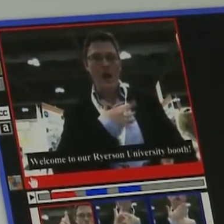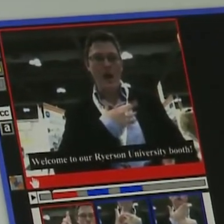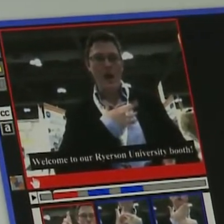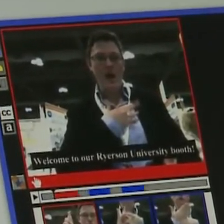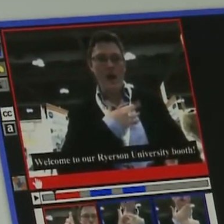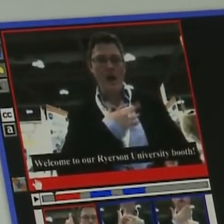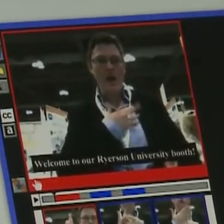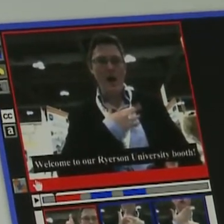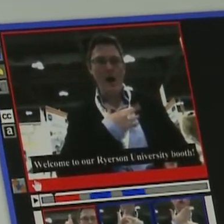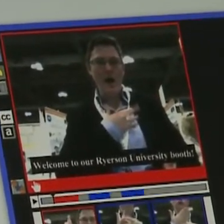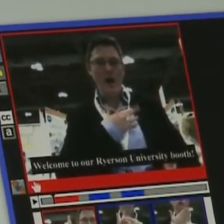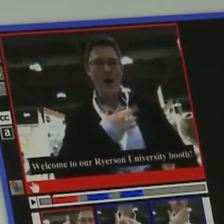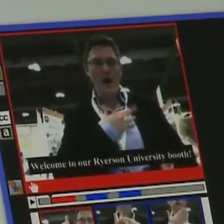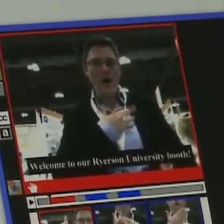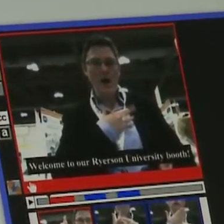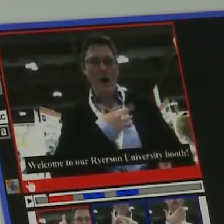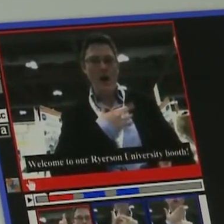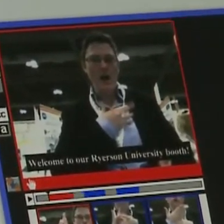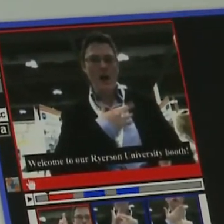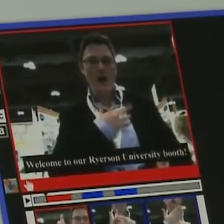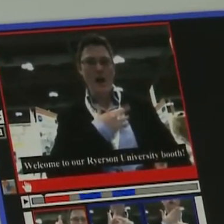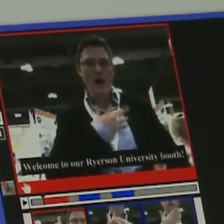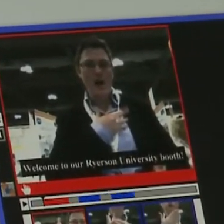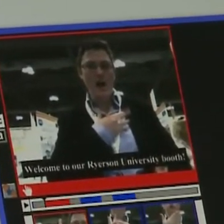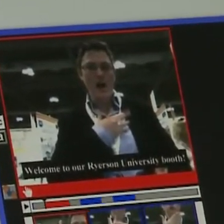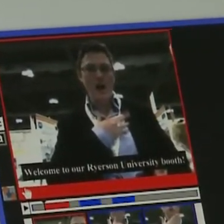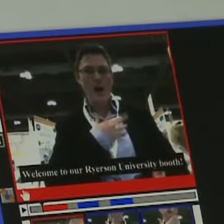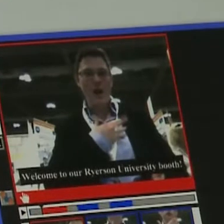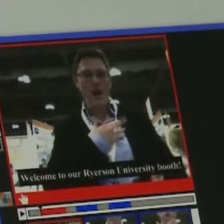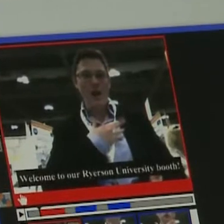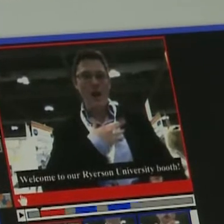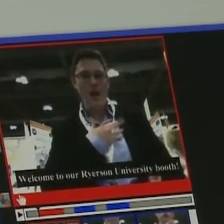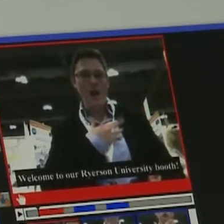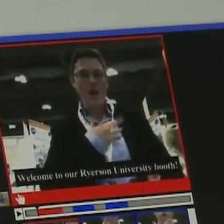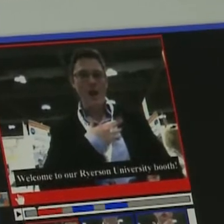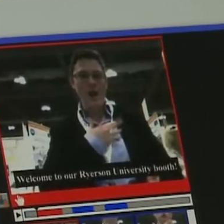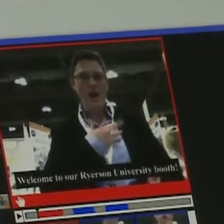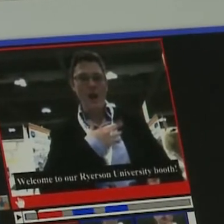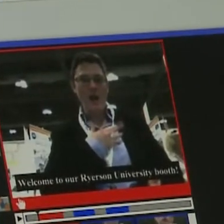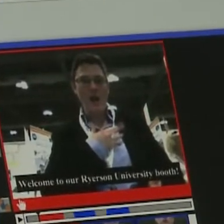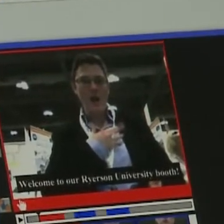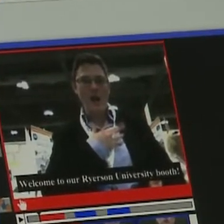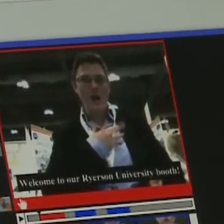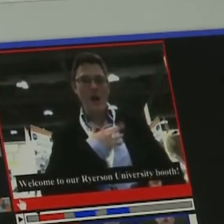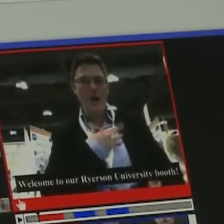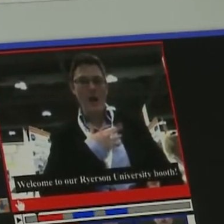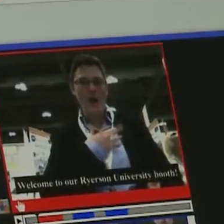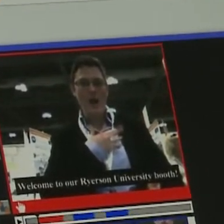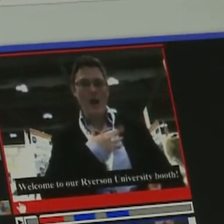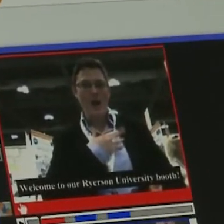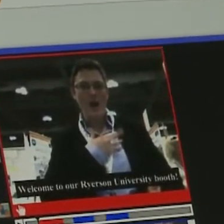you can click on that and that will navigate you to a new page, just like text hyperlinks do in